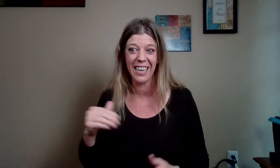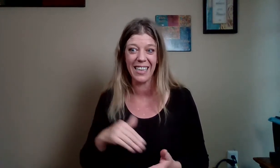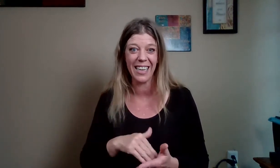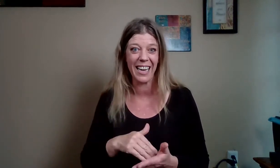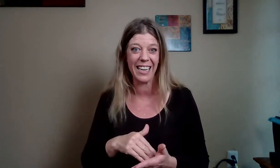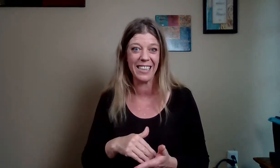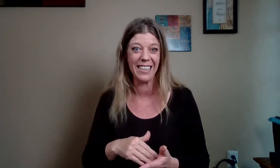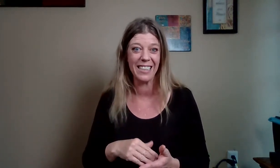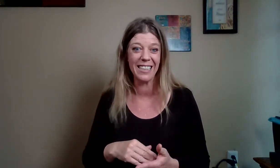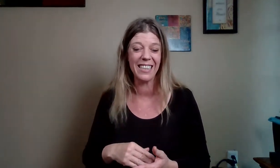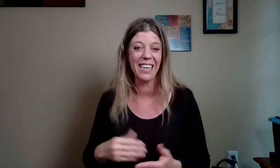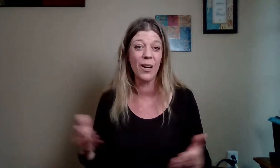And again.